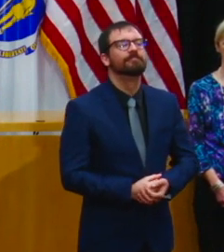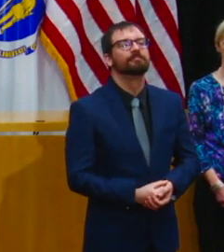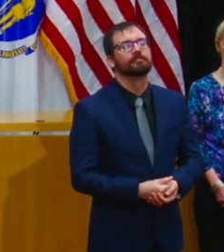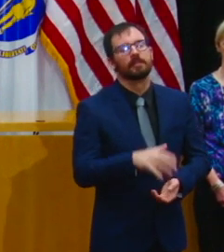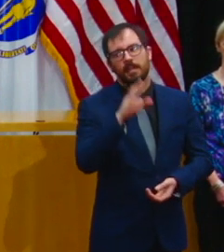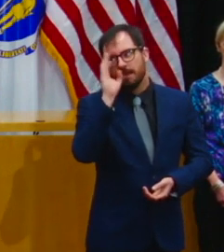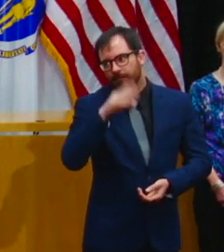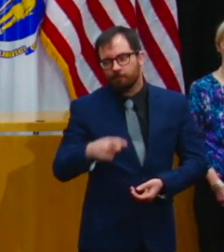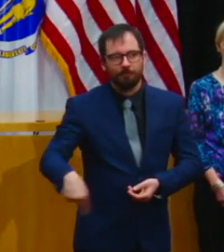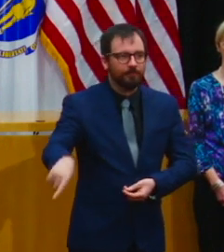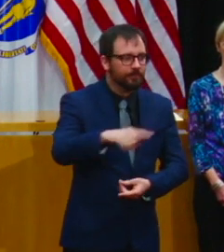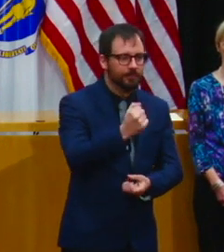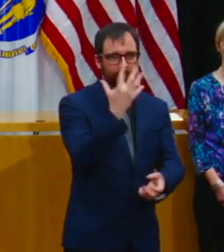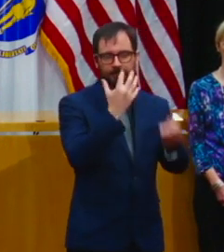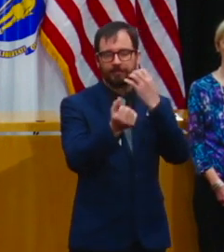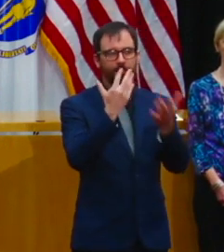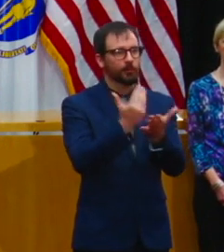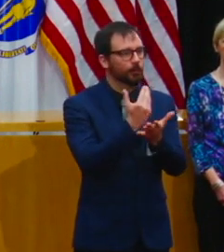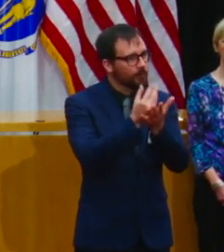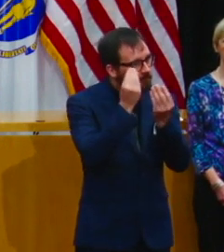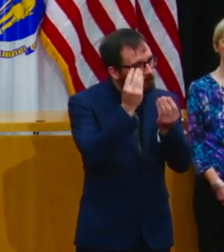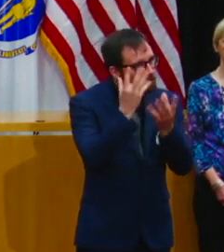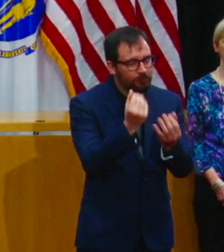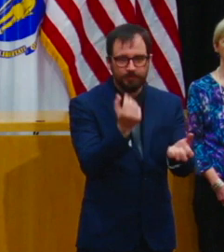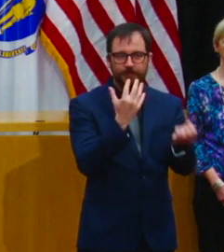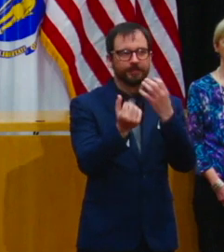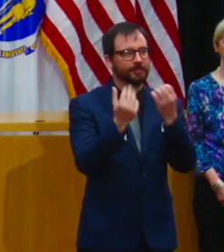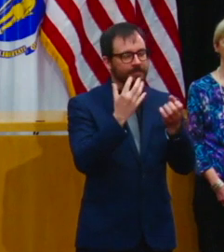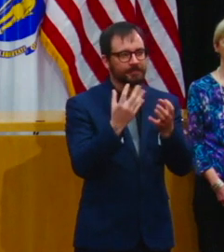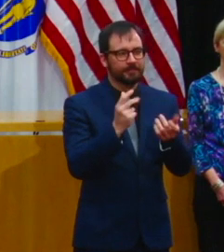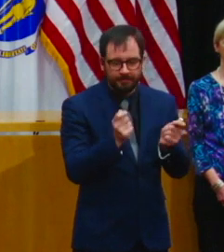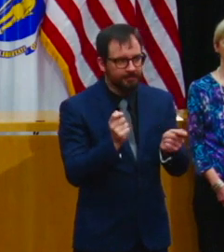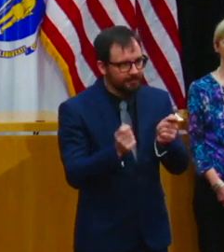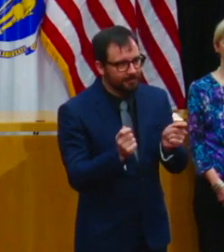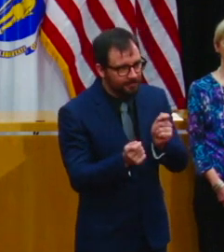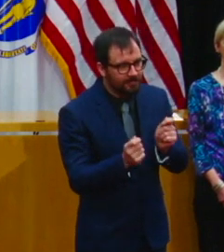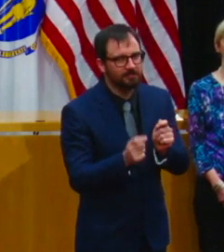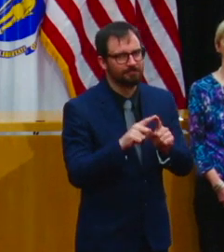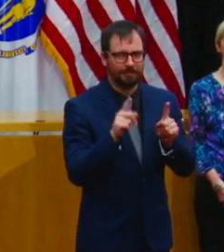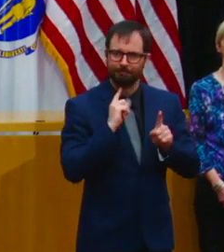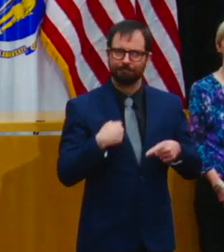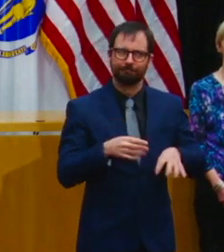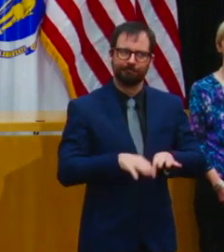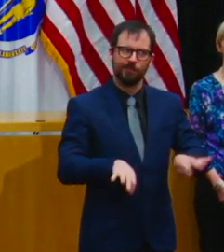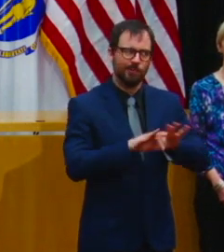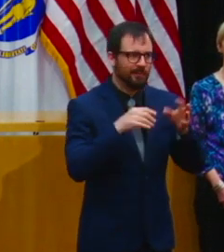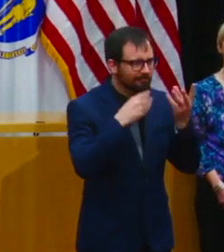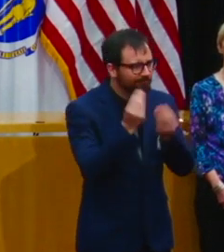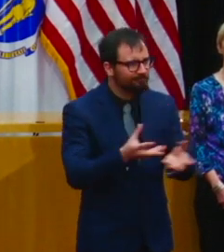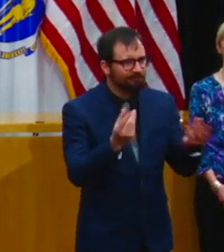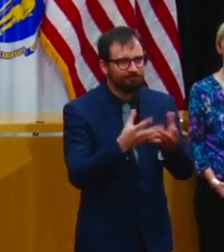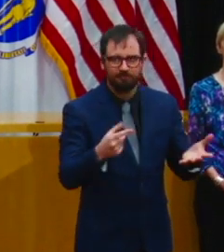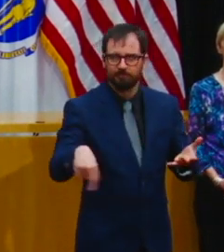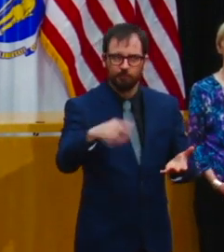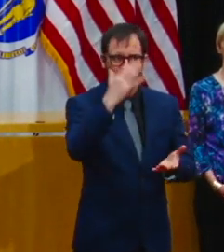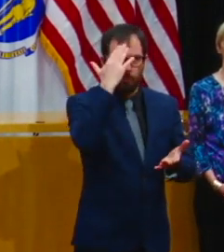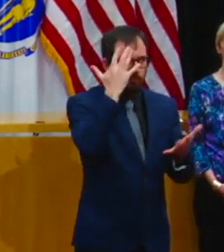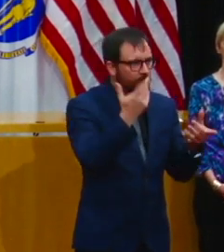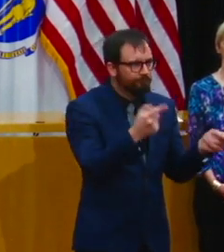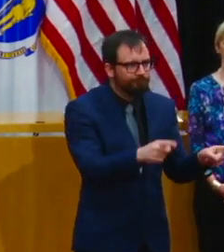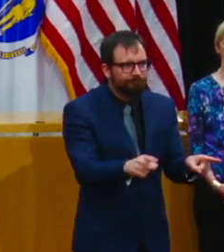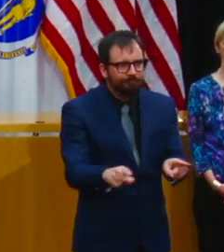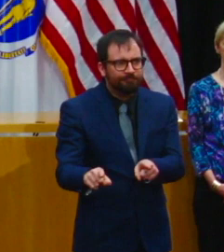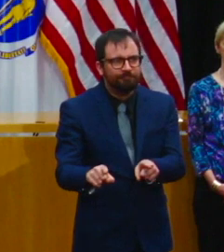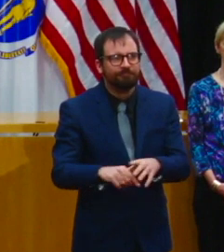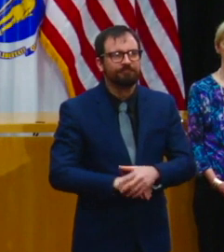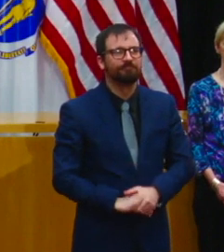keep the public as well informed as we can on the progress that we're making and the adjustments we're pursuing to push back against the